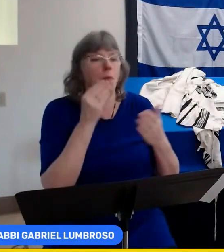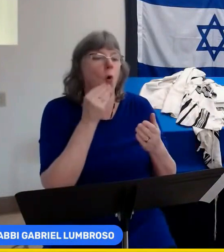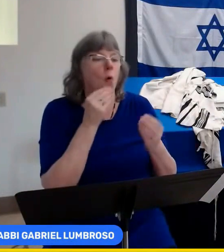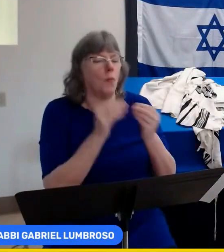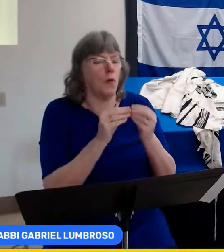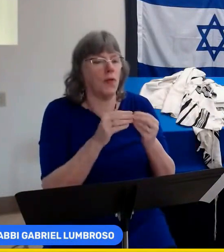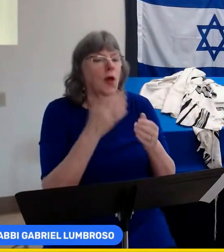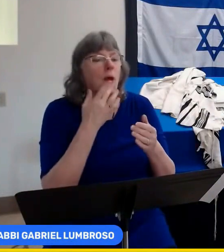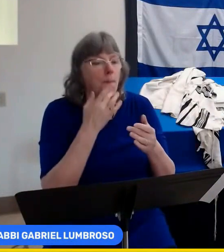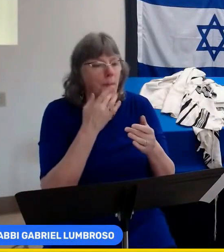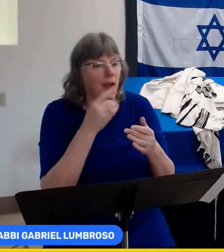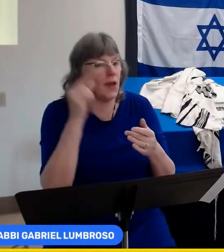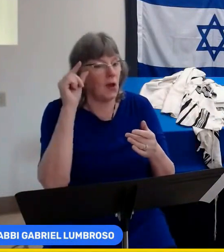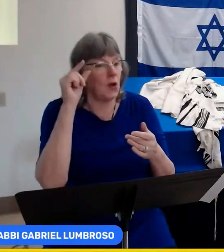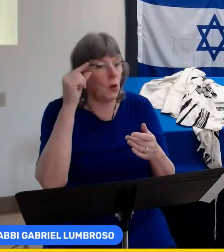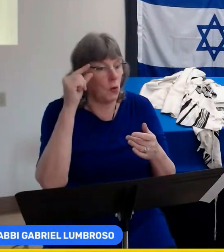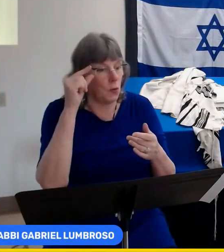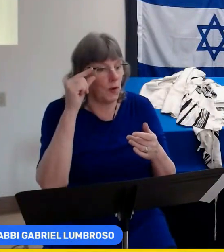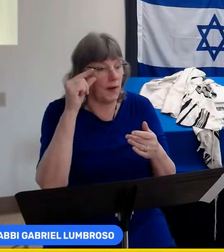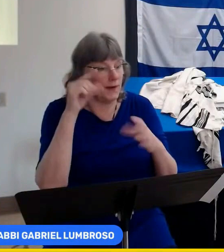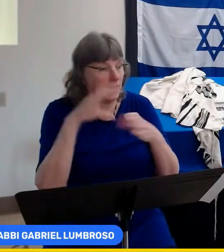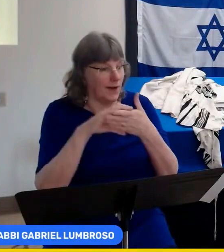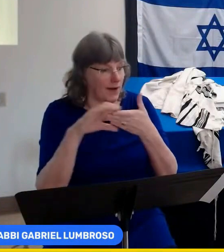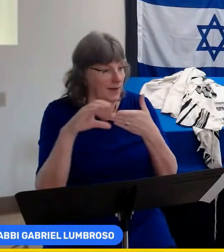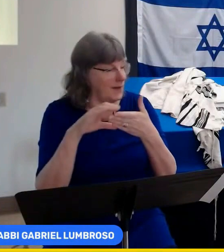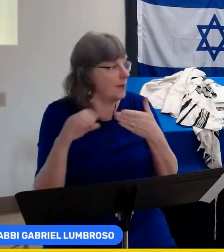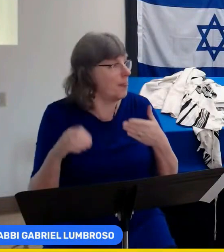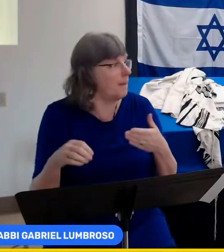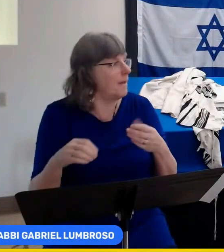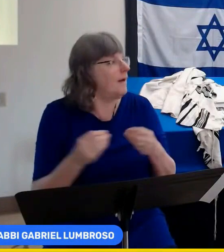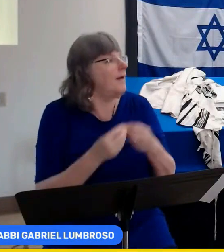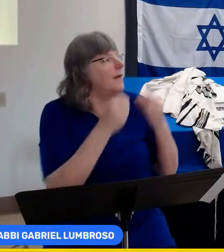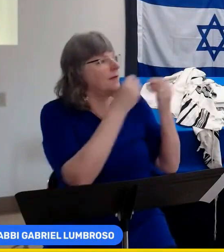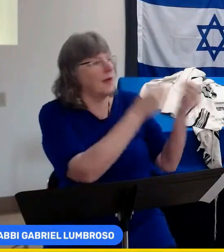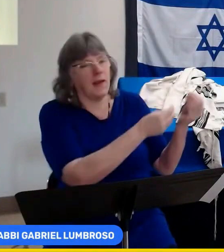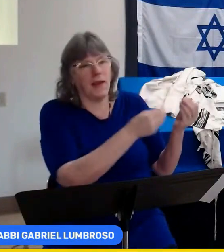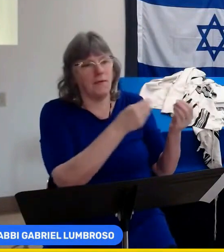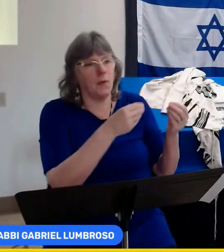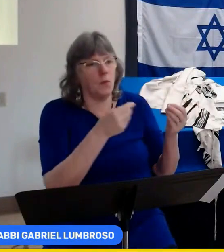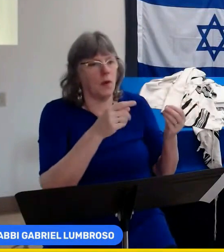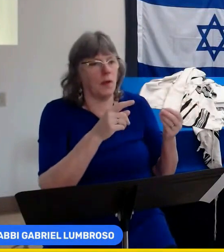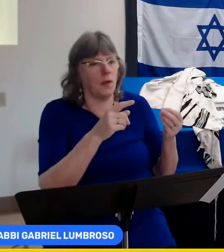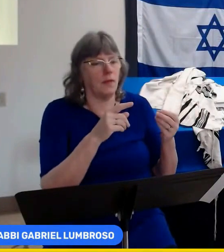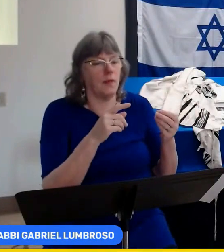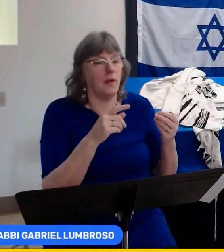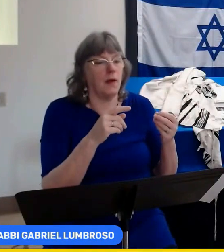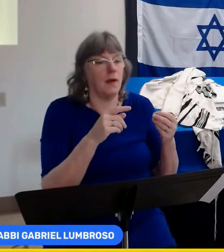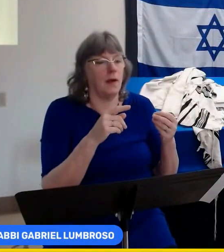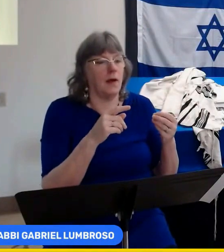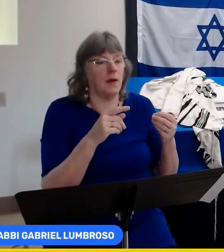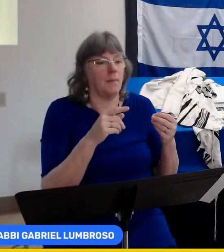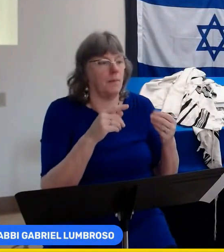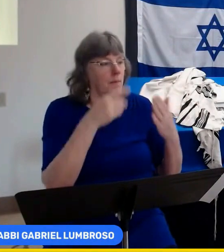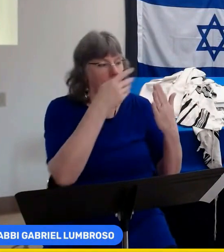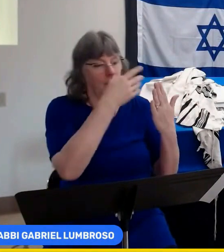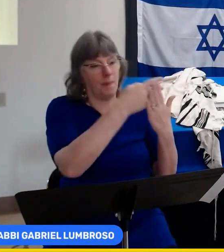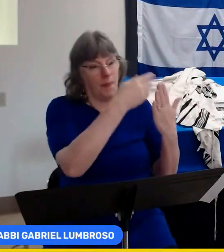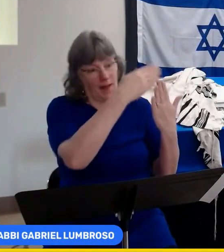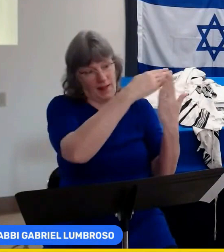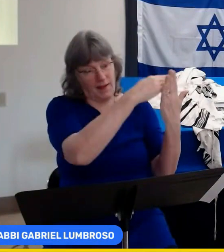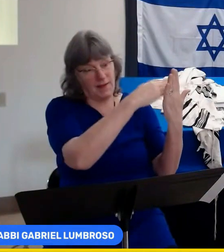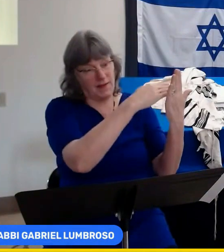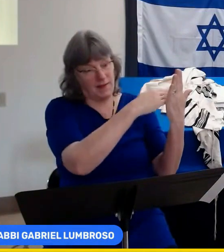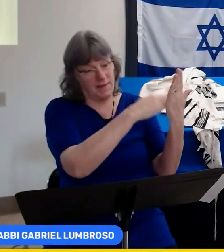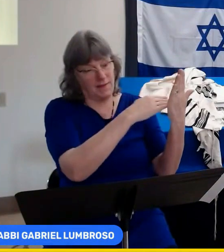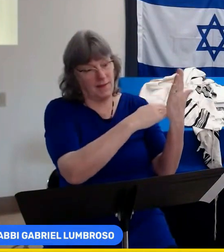So as they gave me my pink green card, they also gave me a questionnaire with 200 questions about America's history,